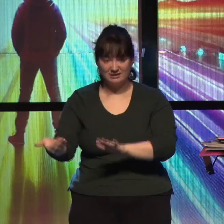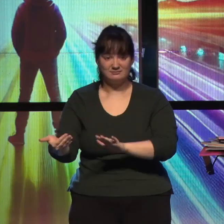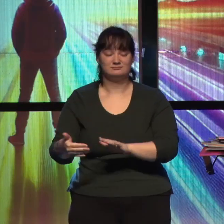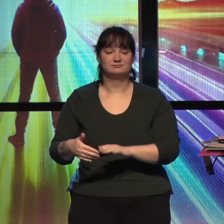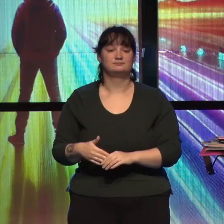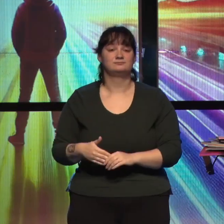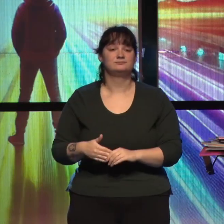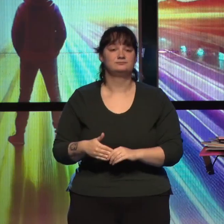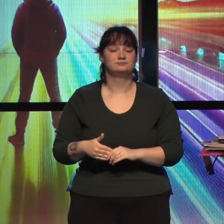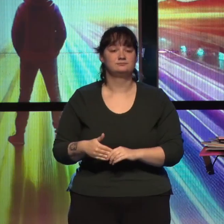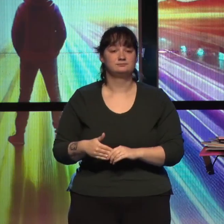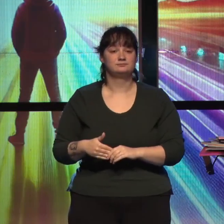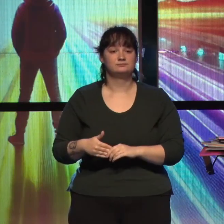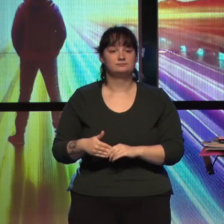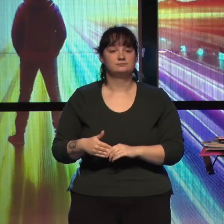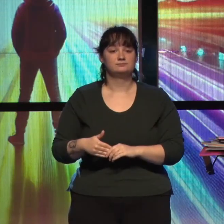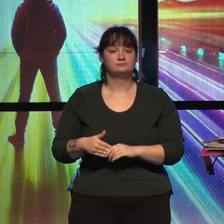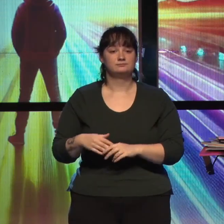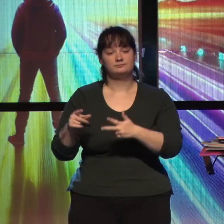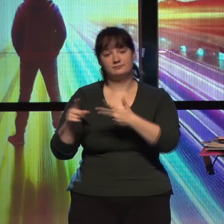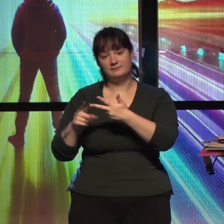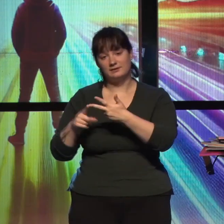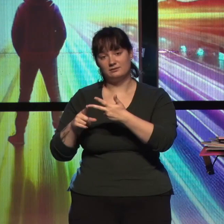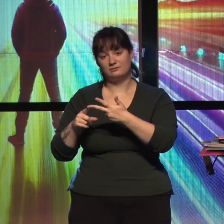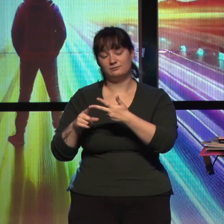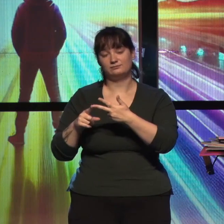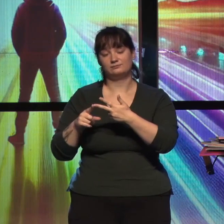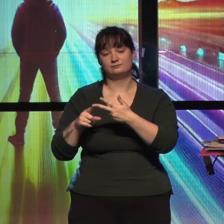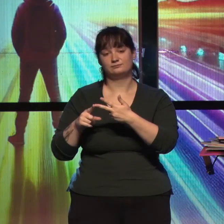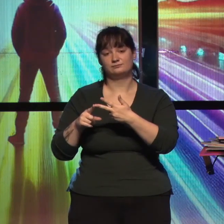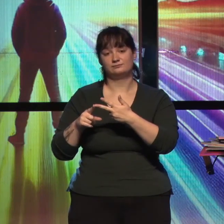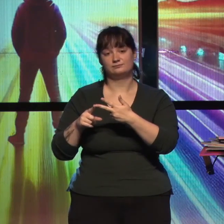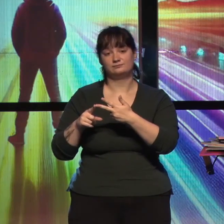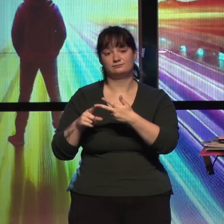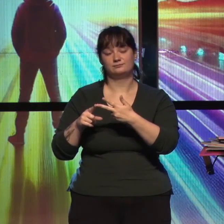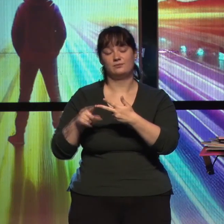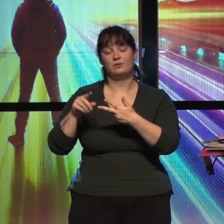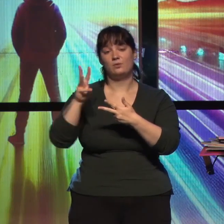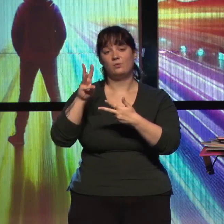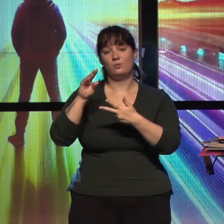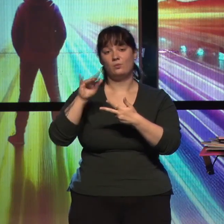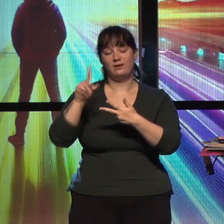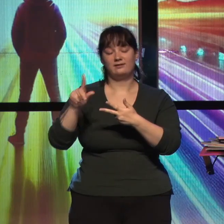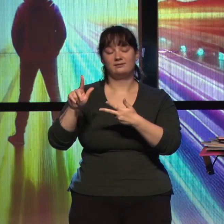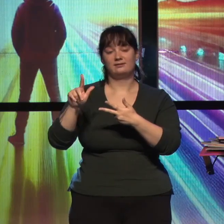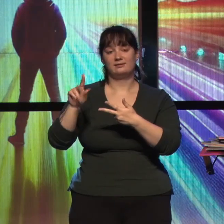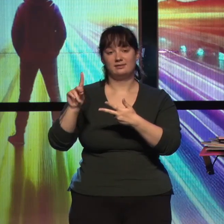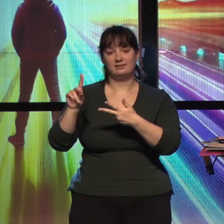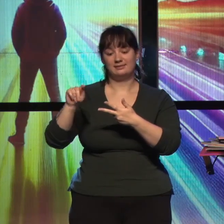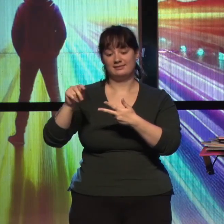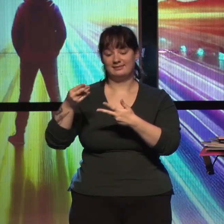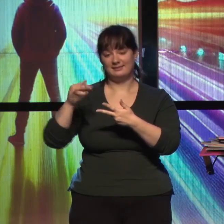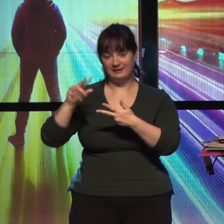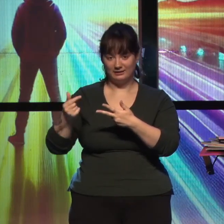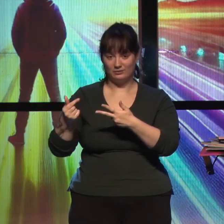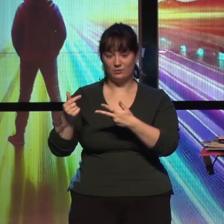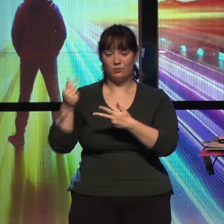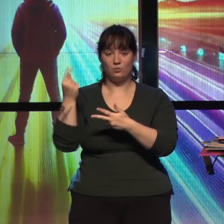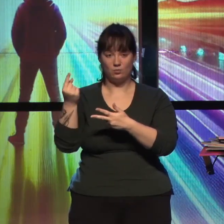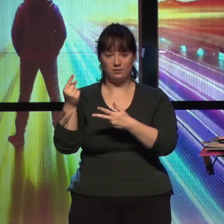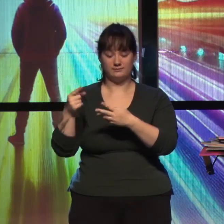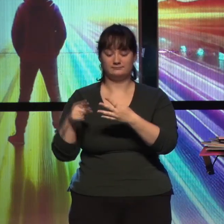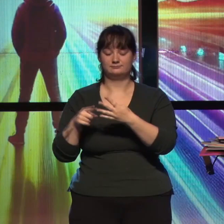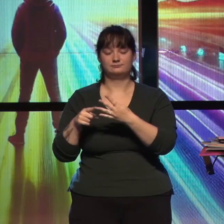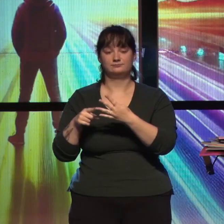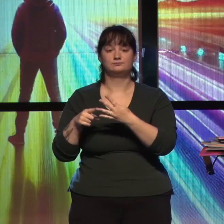Now, then there's the wild thing one. Think thing one and thing two, okay? That'll help you remember. So wild thing one is a beast from the sea,